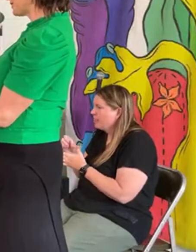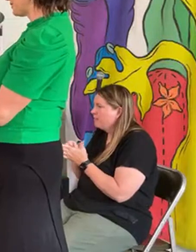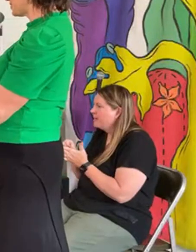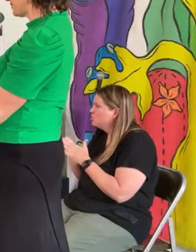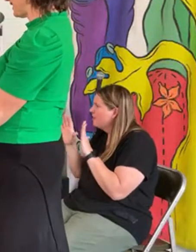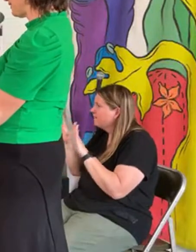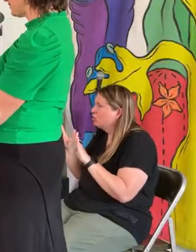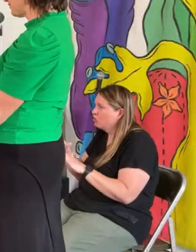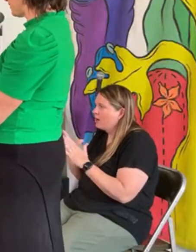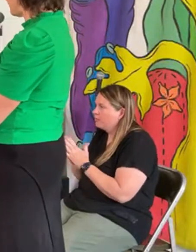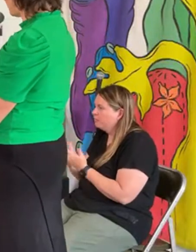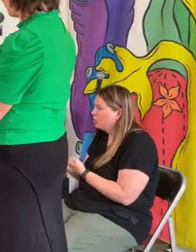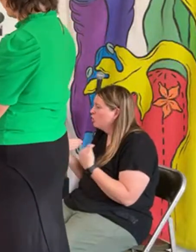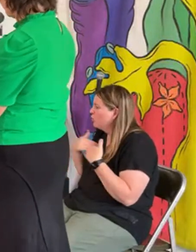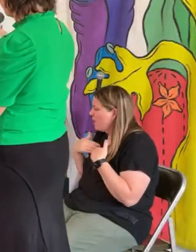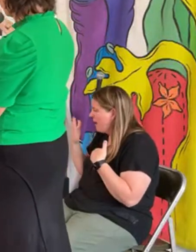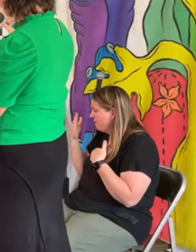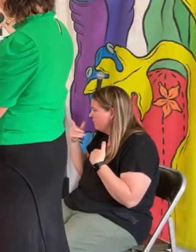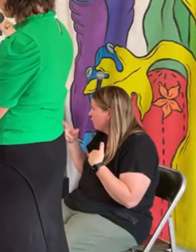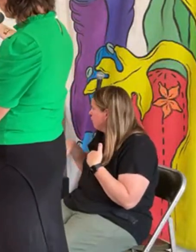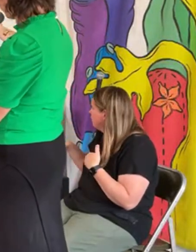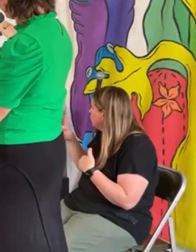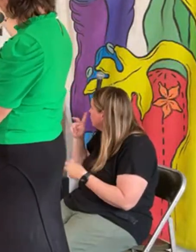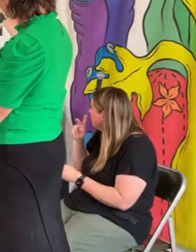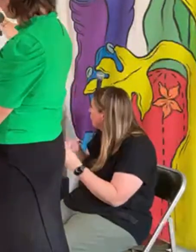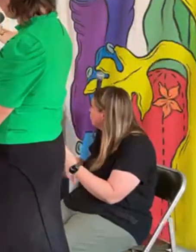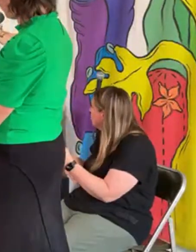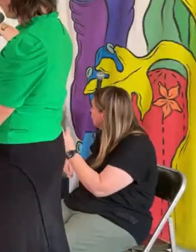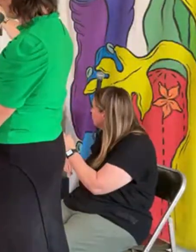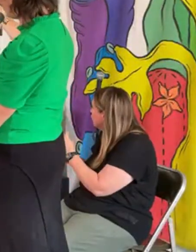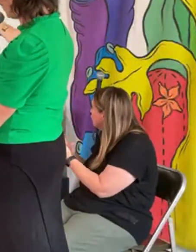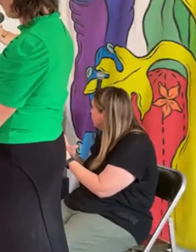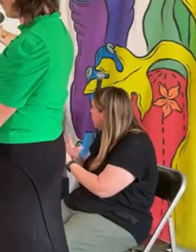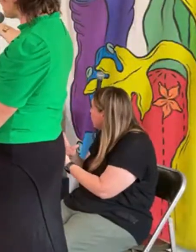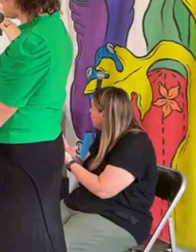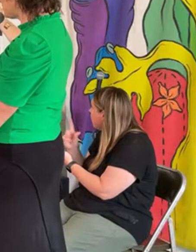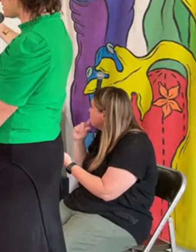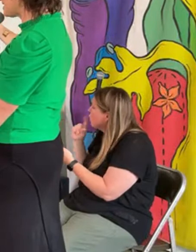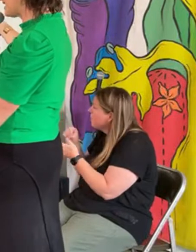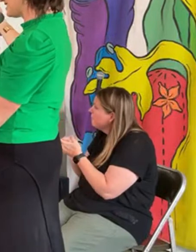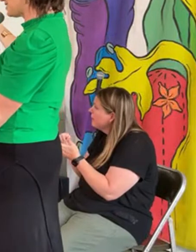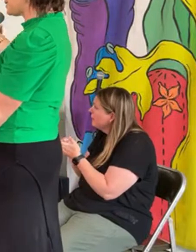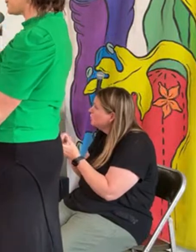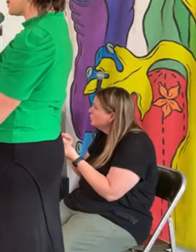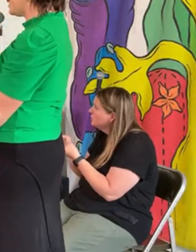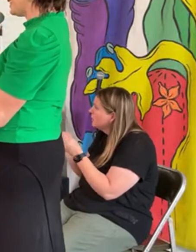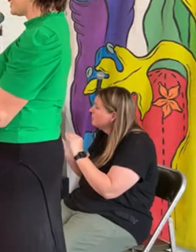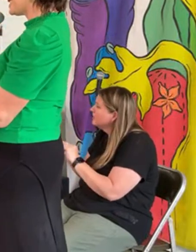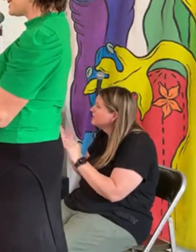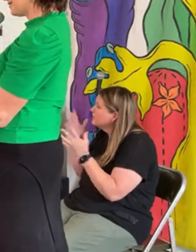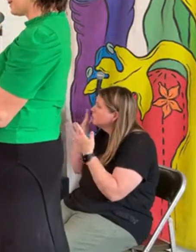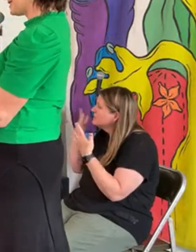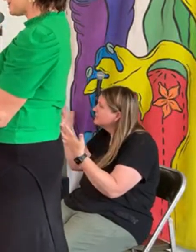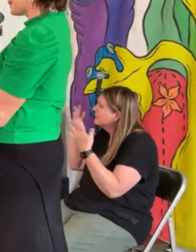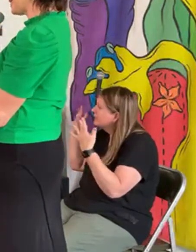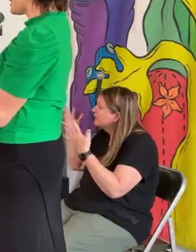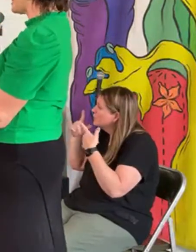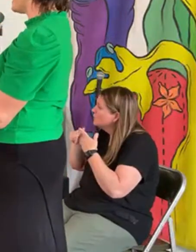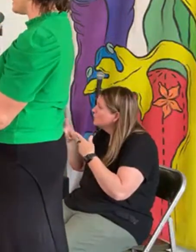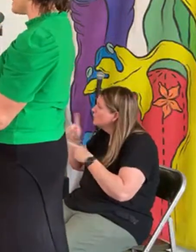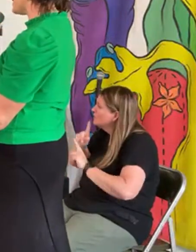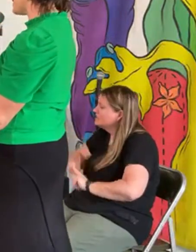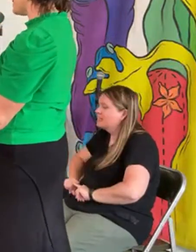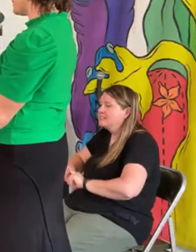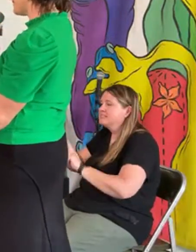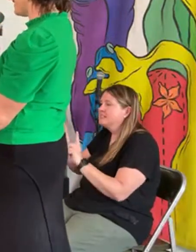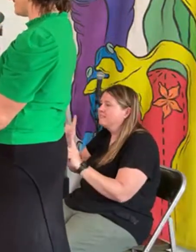incredible book, which you have in front of you. You can refer to the handout for the page numbers because he will sing it to you. And it's a different experience. I